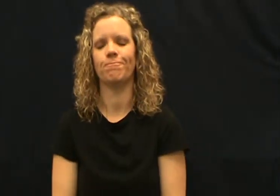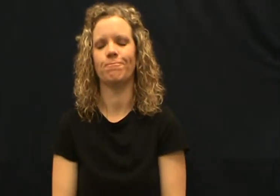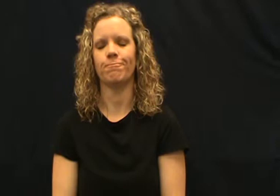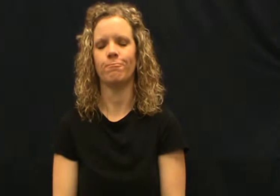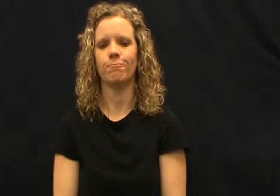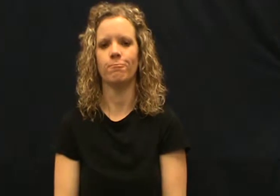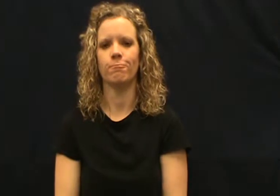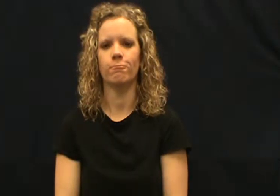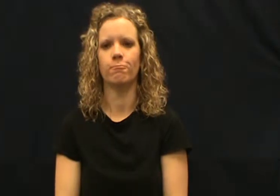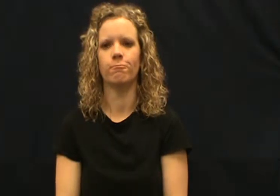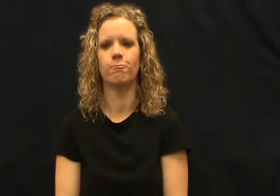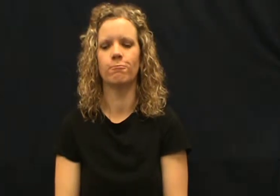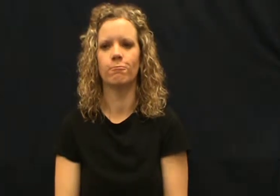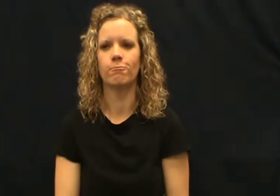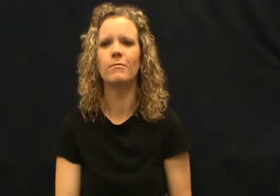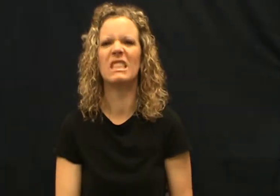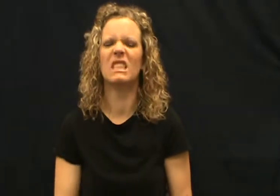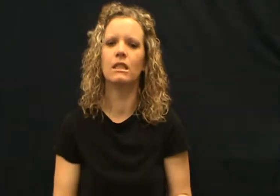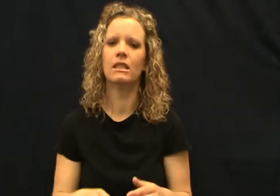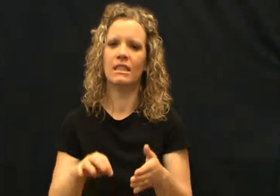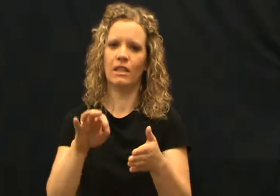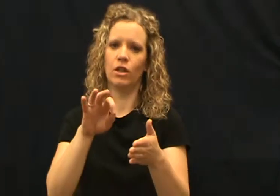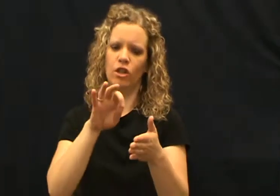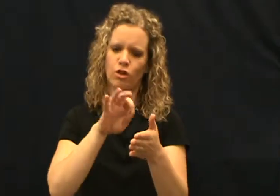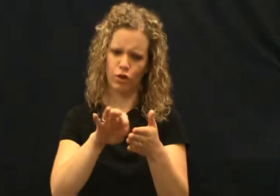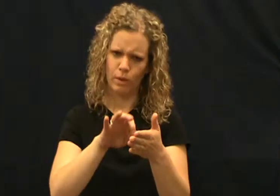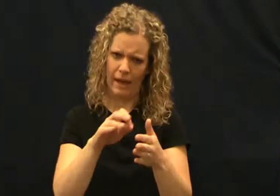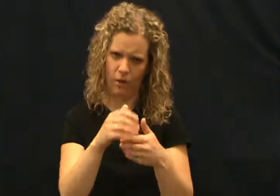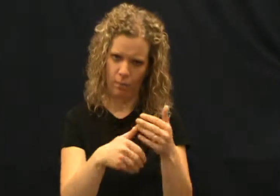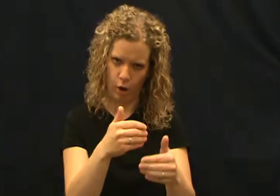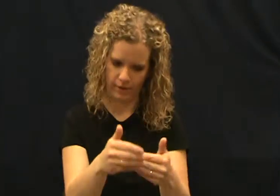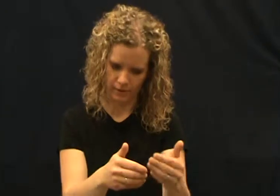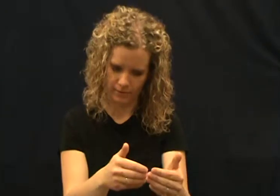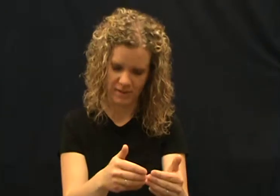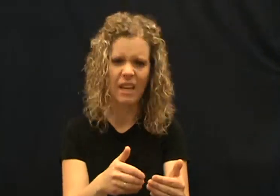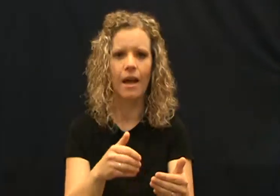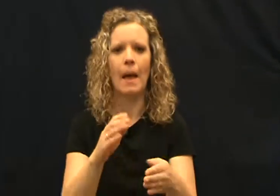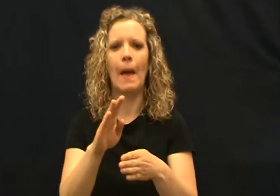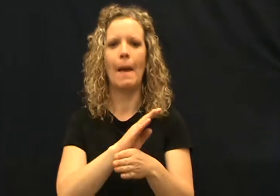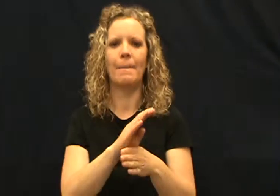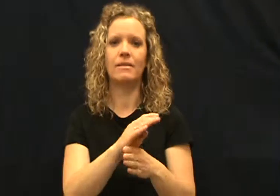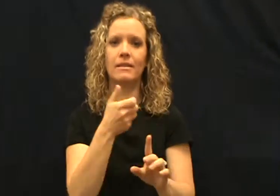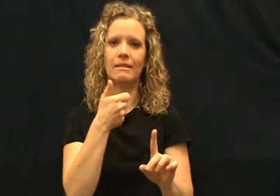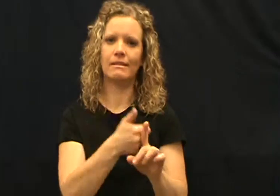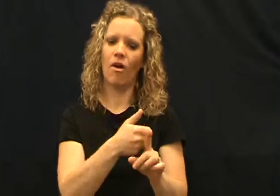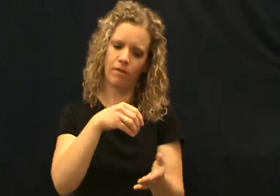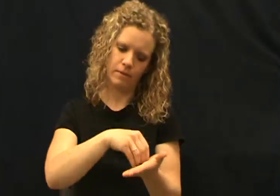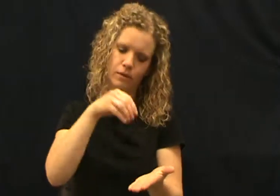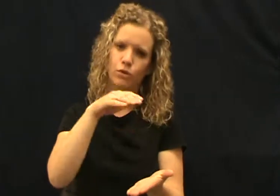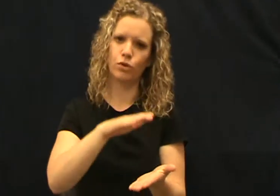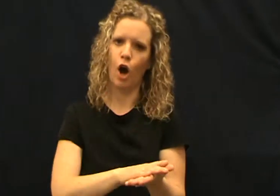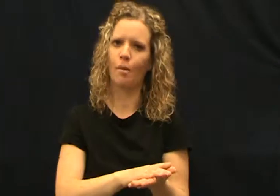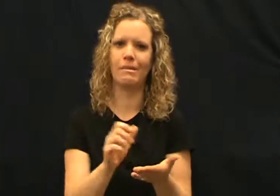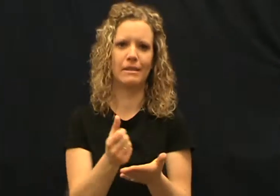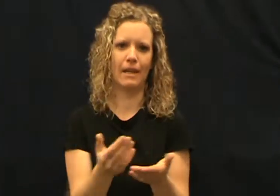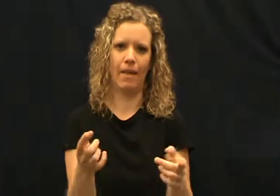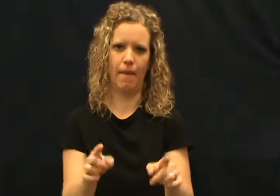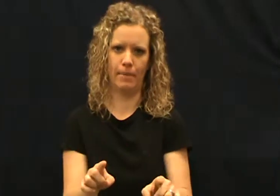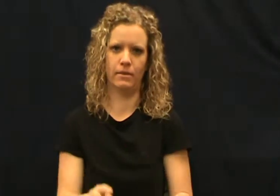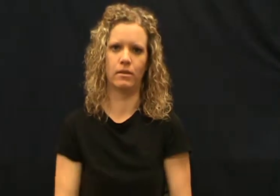So through the process of accounting, a company always documents its activities. What we're going to use this framework